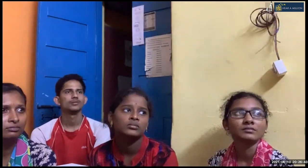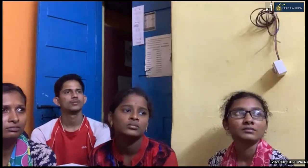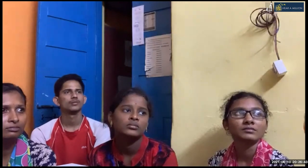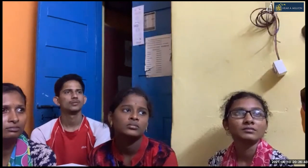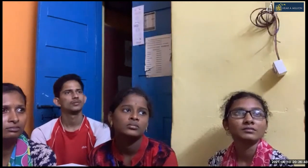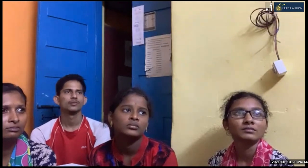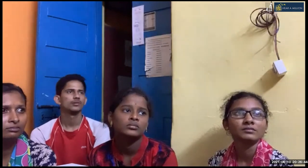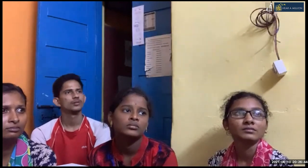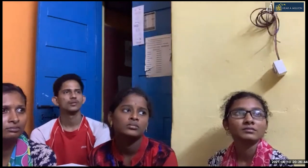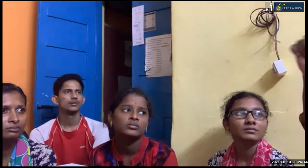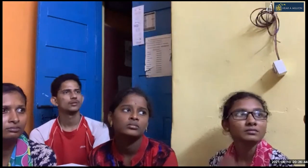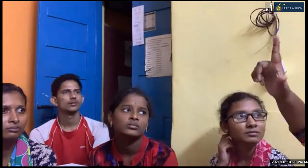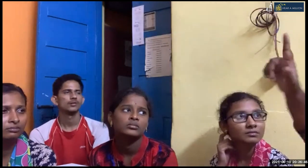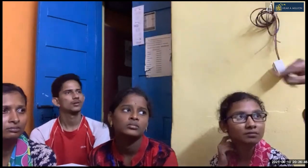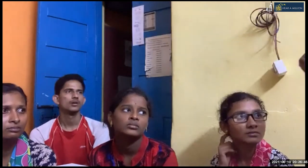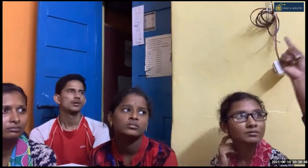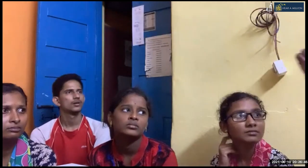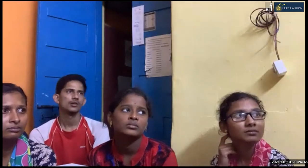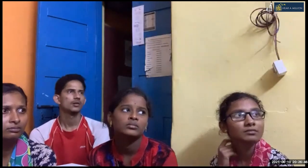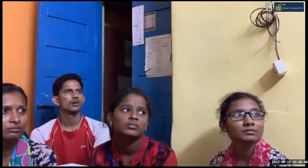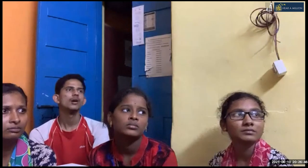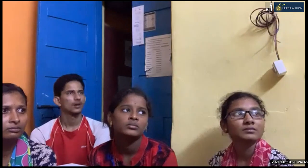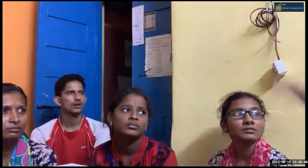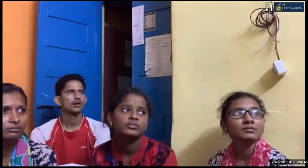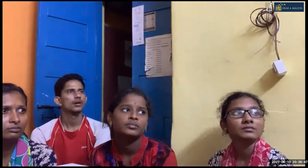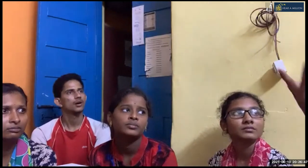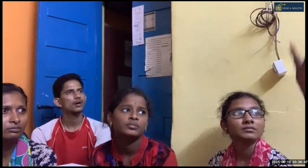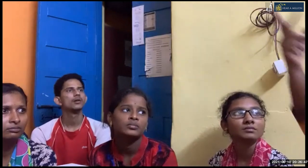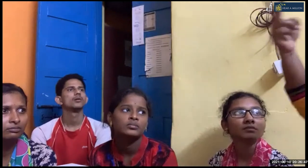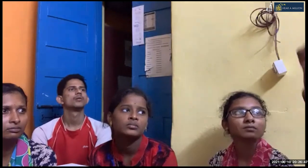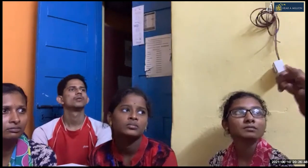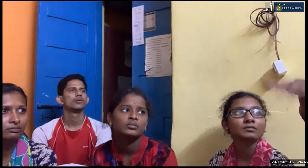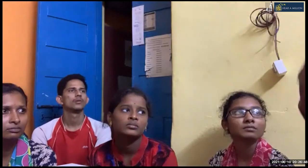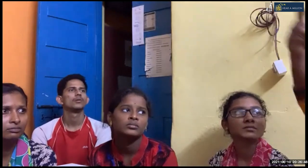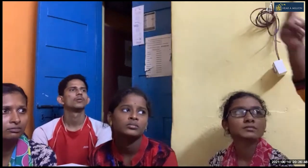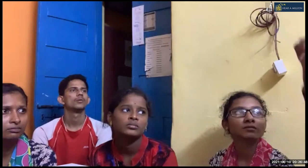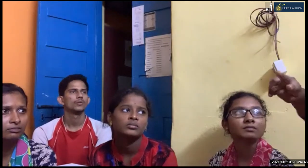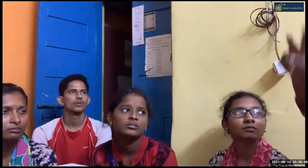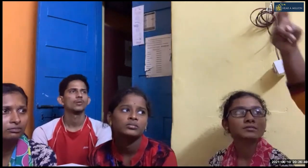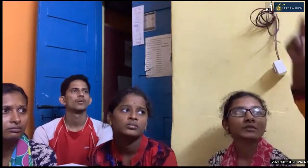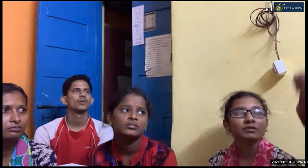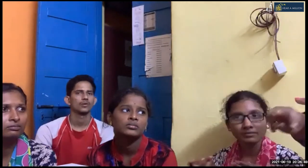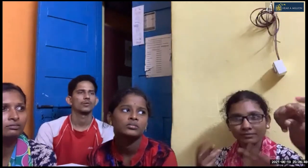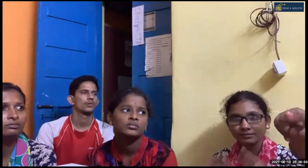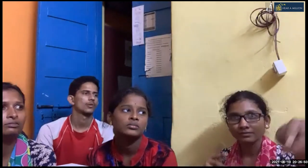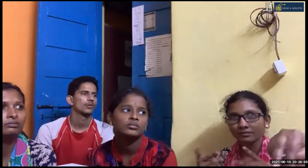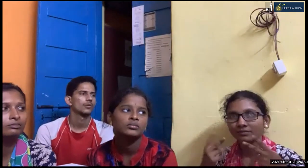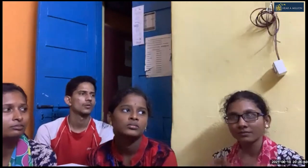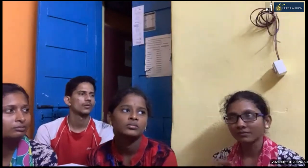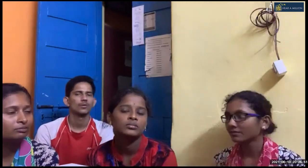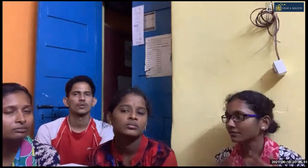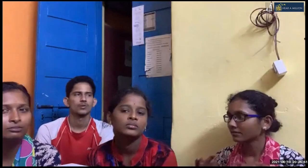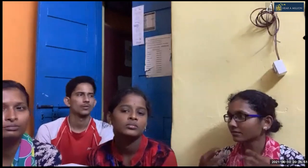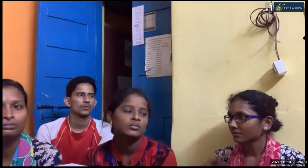English better. And then when we do that, children are learning, picking up vocabulary faster. And the teacher failed to assess. The